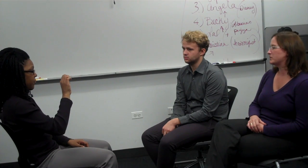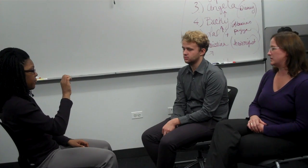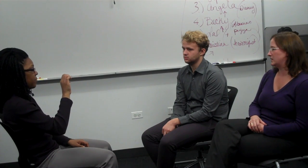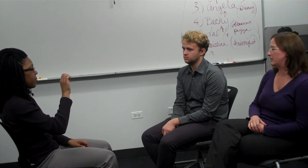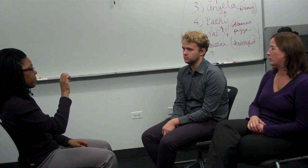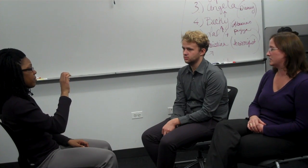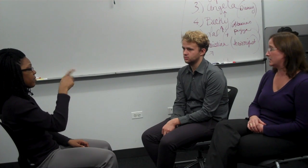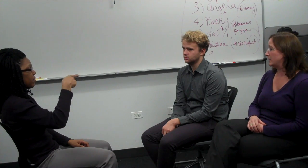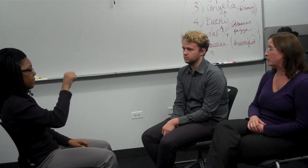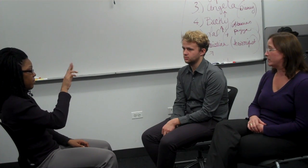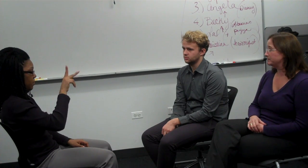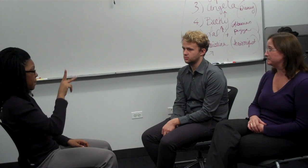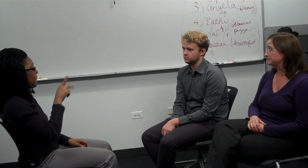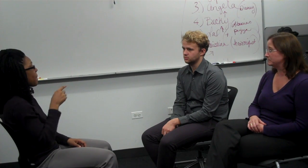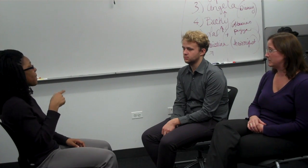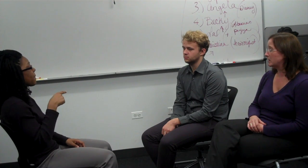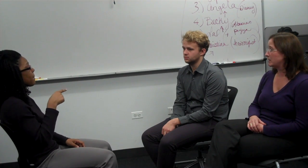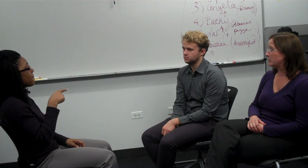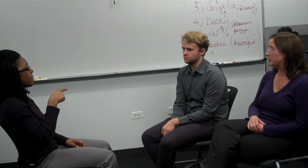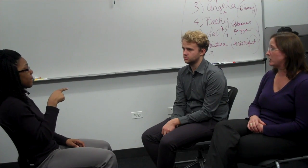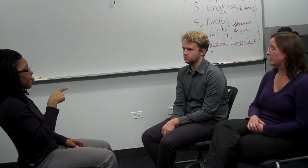Most recently, I've worked at Clybourne Park.